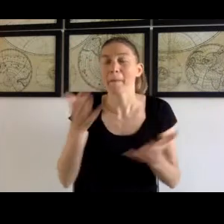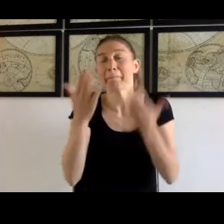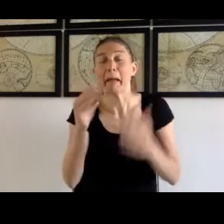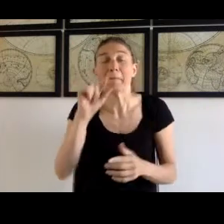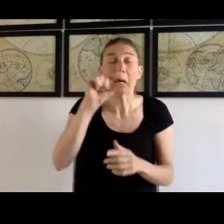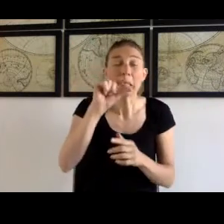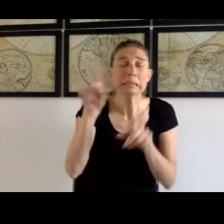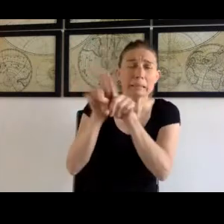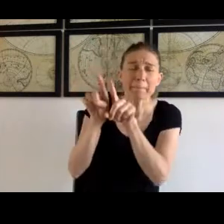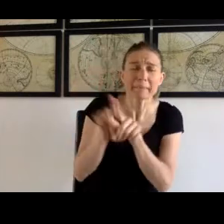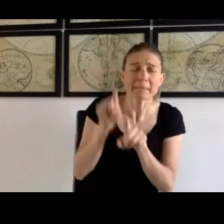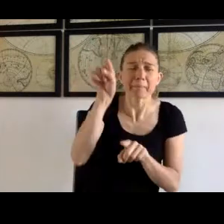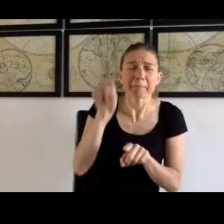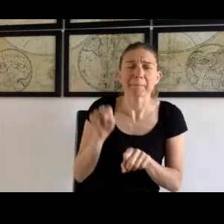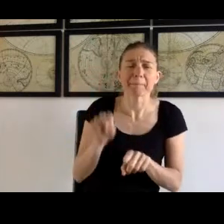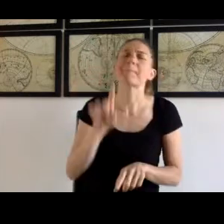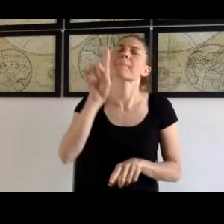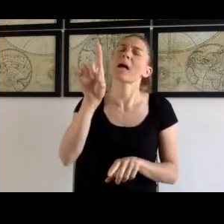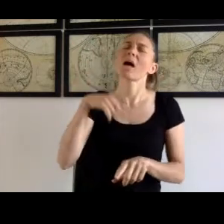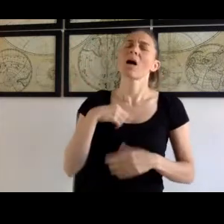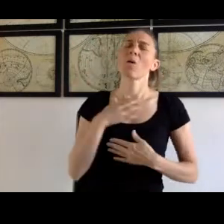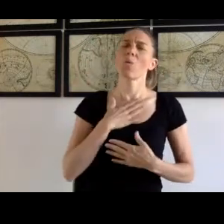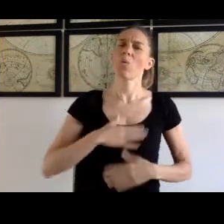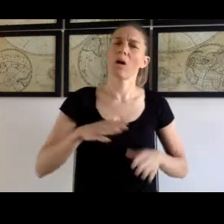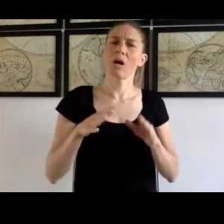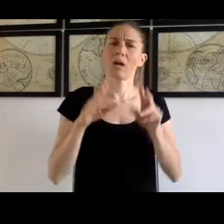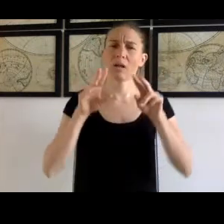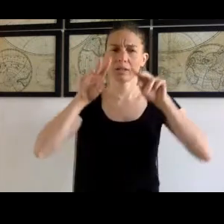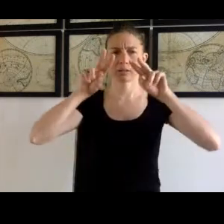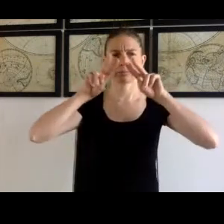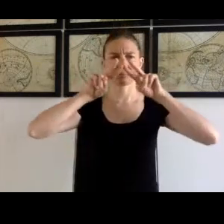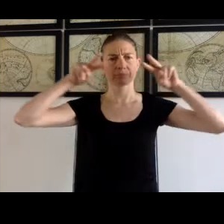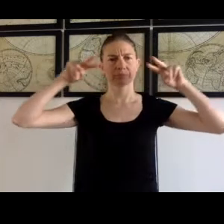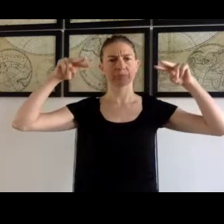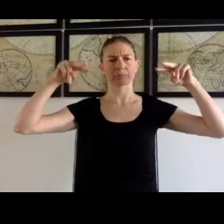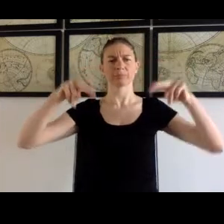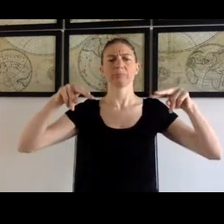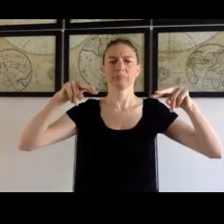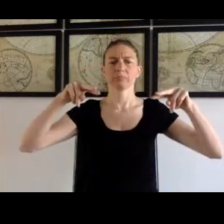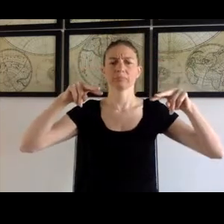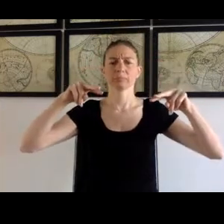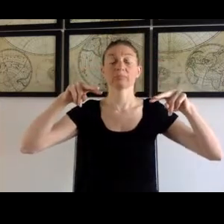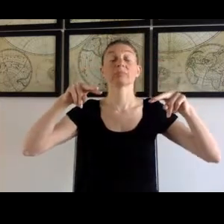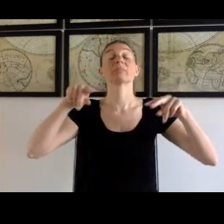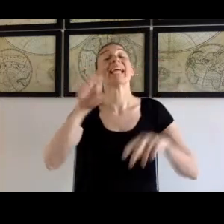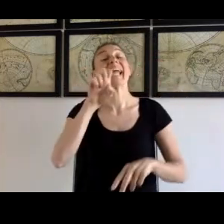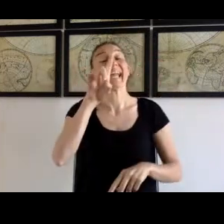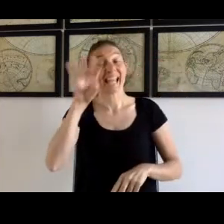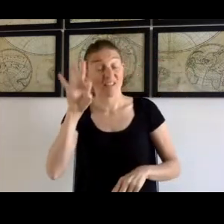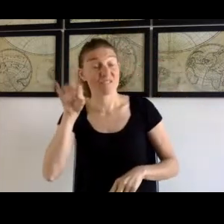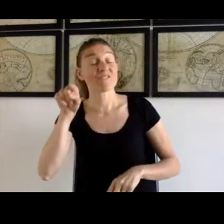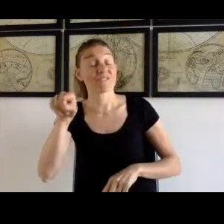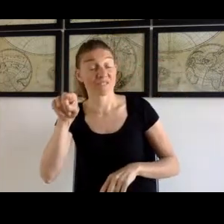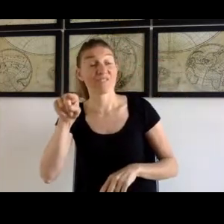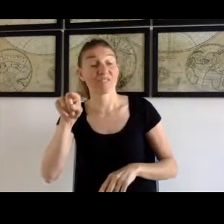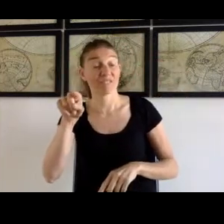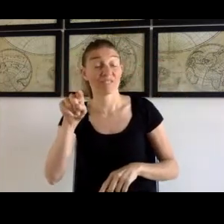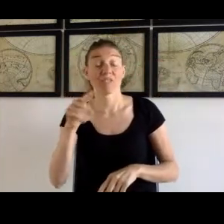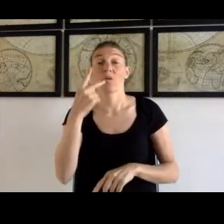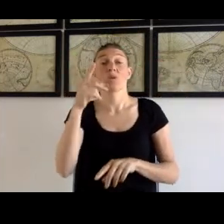I will first of all frame a little bit the results of the survey that the European Disability Forum has realized last